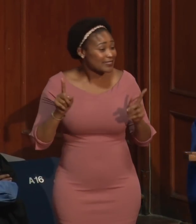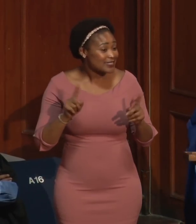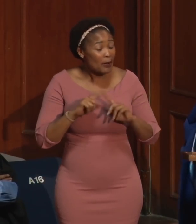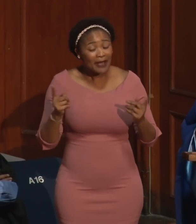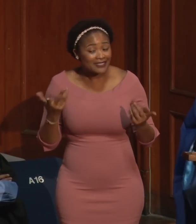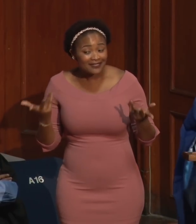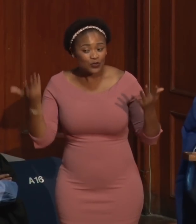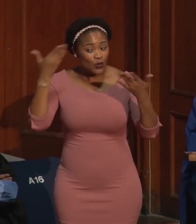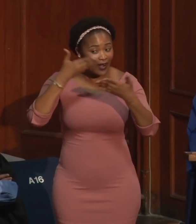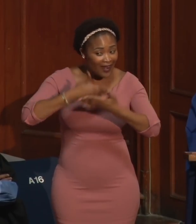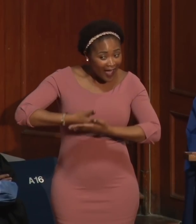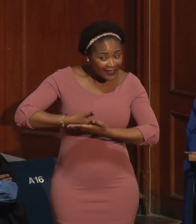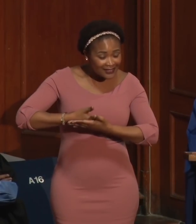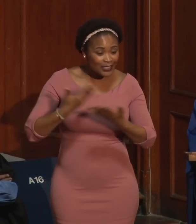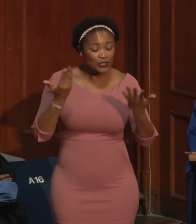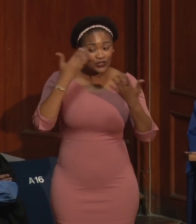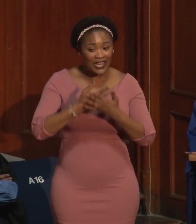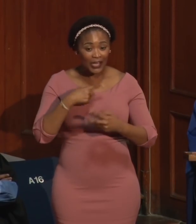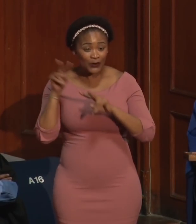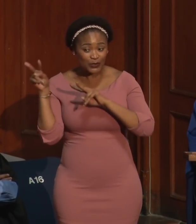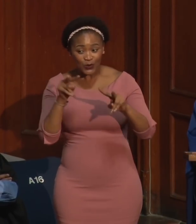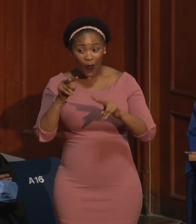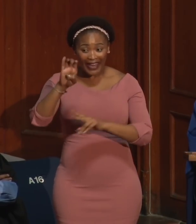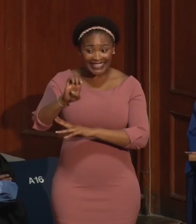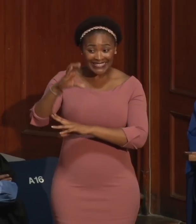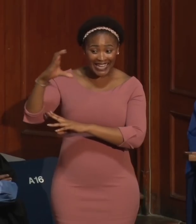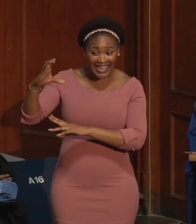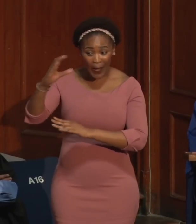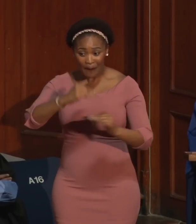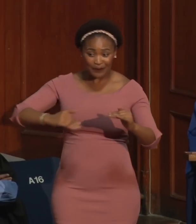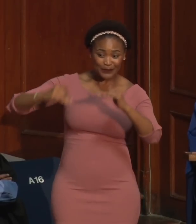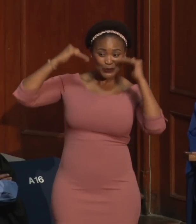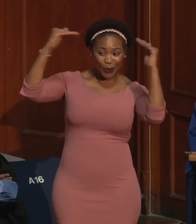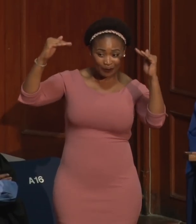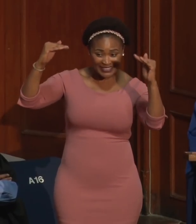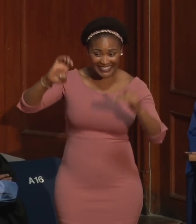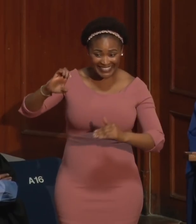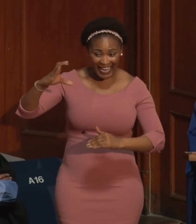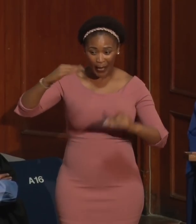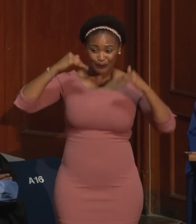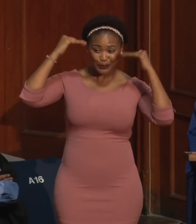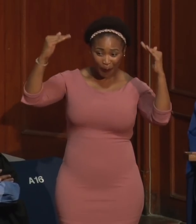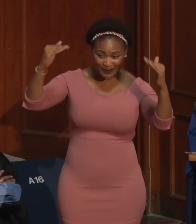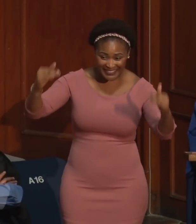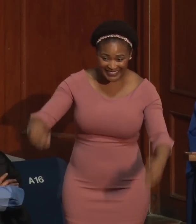but so tonight we saw Eastern Cape came up tops, man.